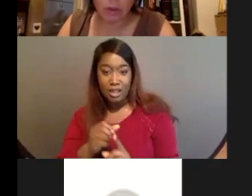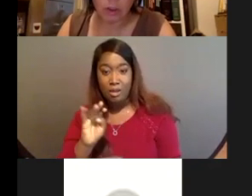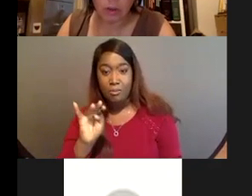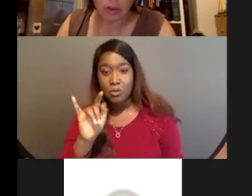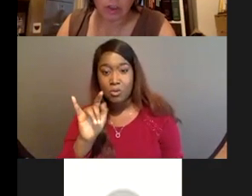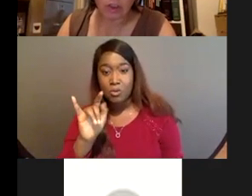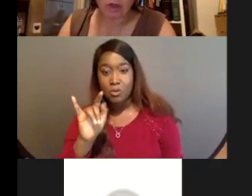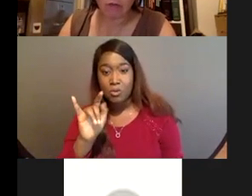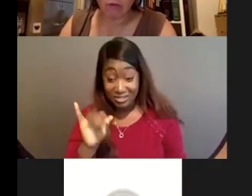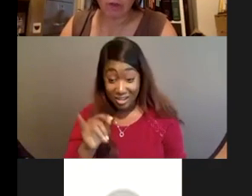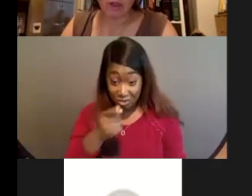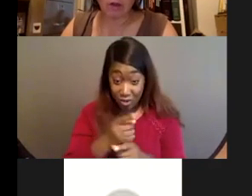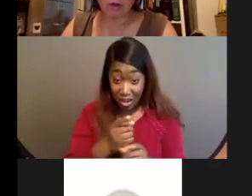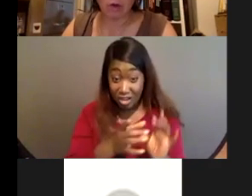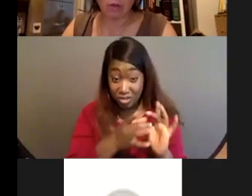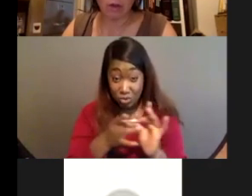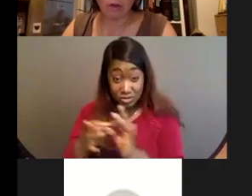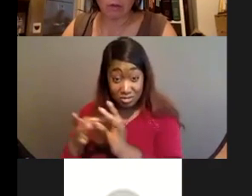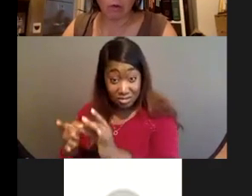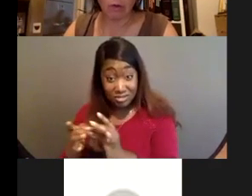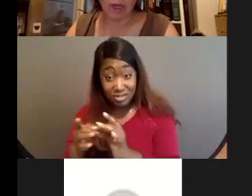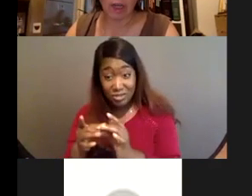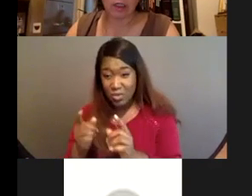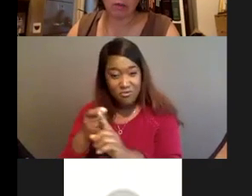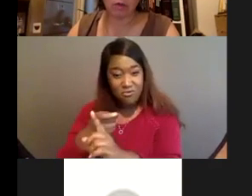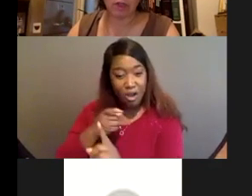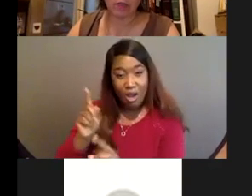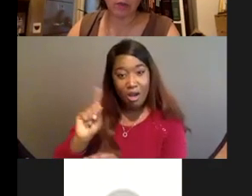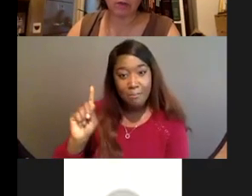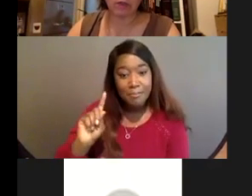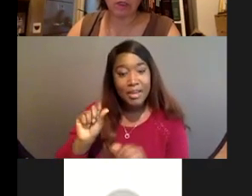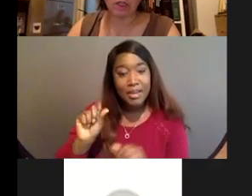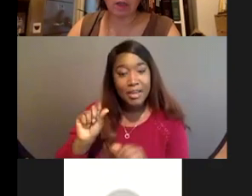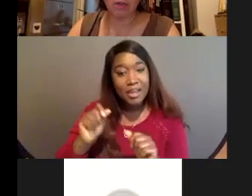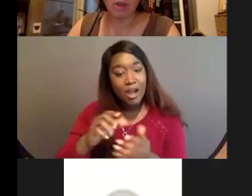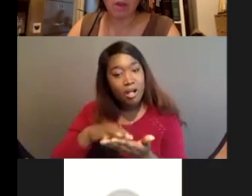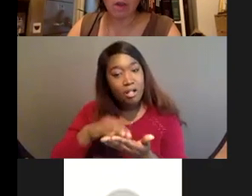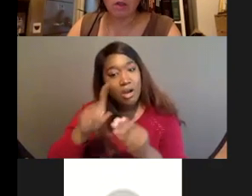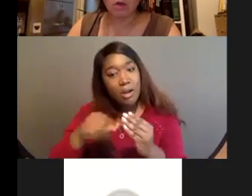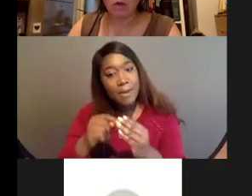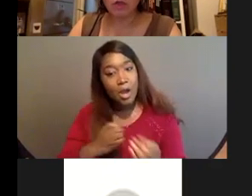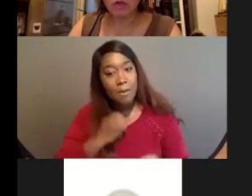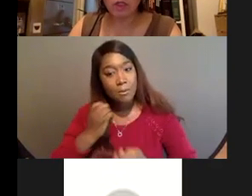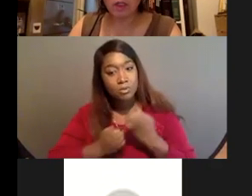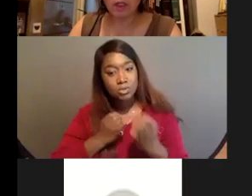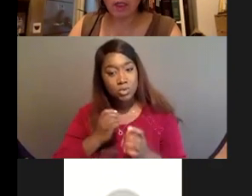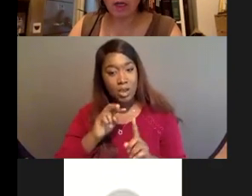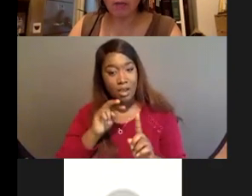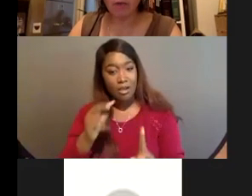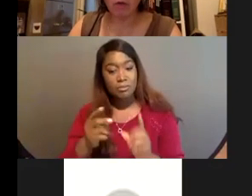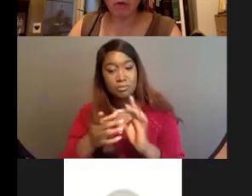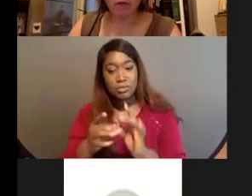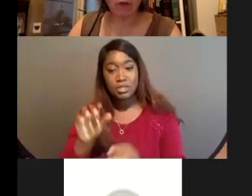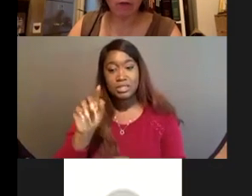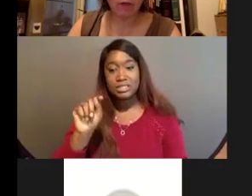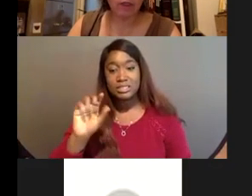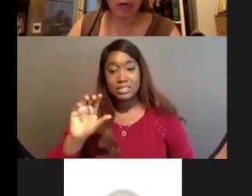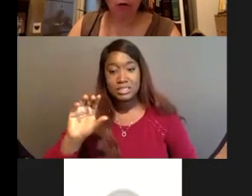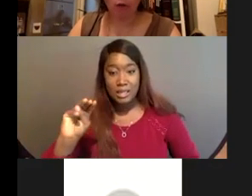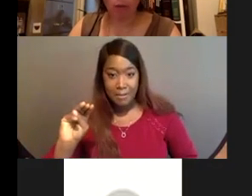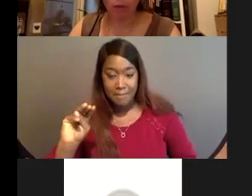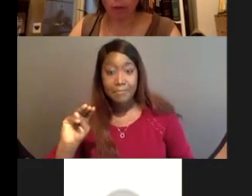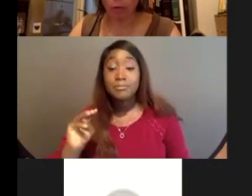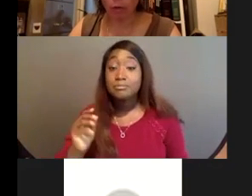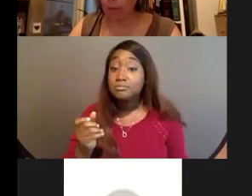associations come from? Can I learn about more of the emotional aspects of TCM? So interestingly, with that